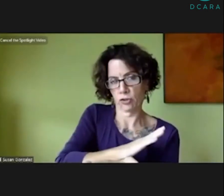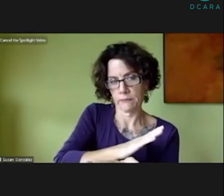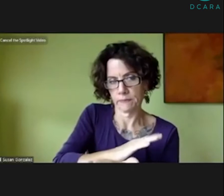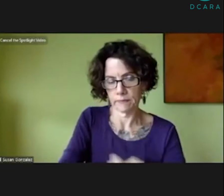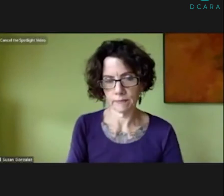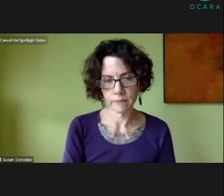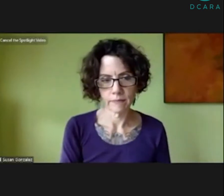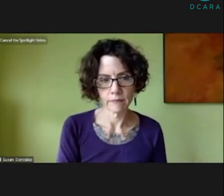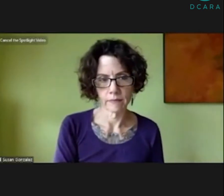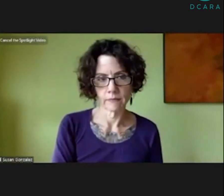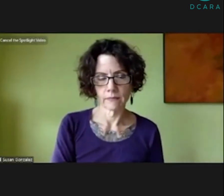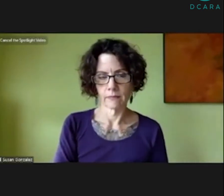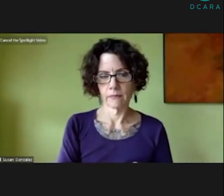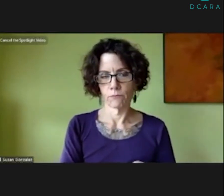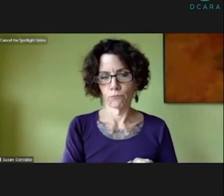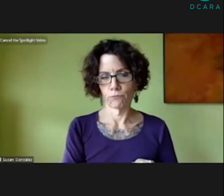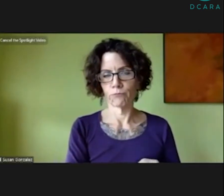legal document.